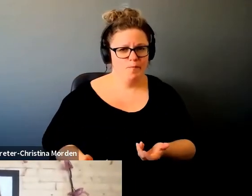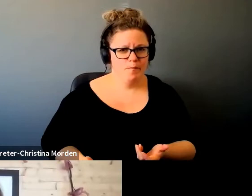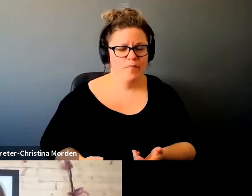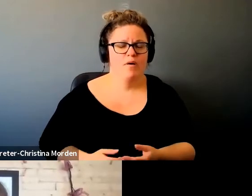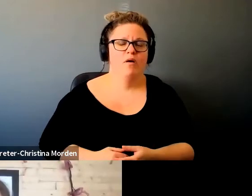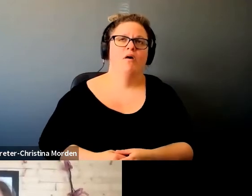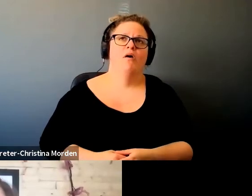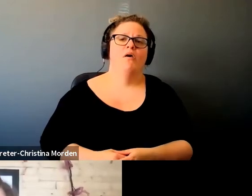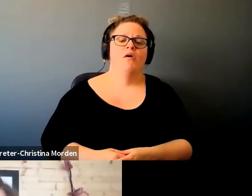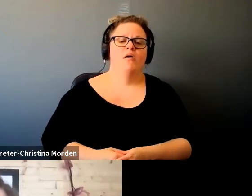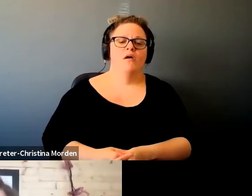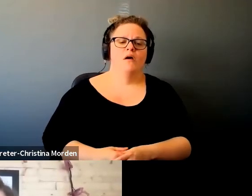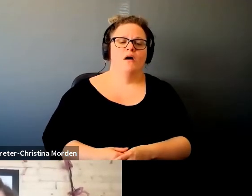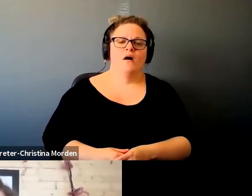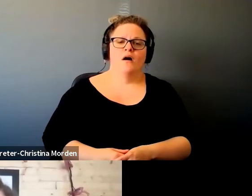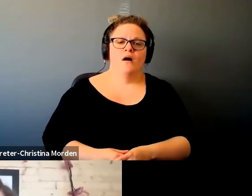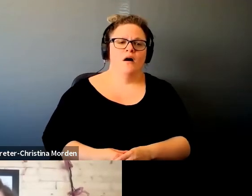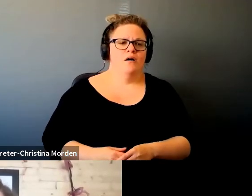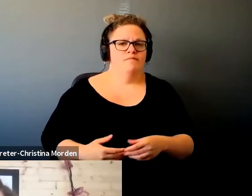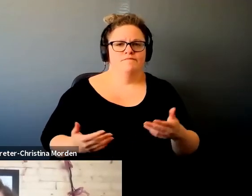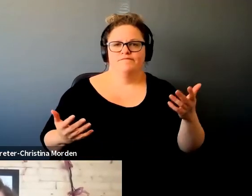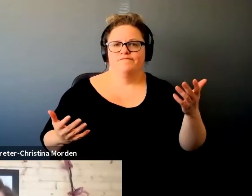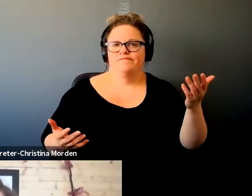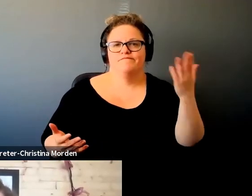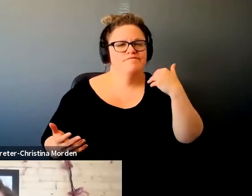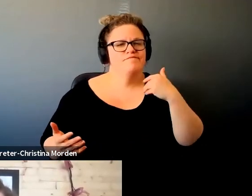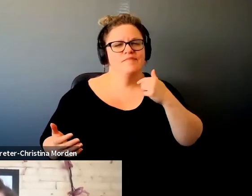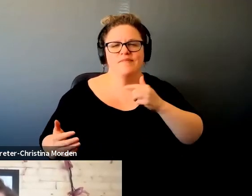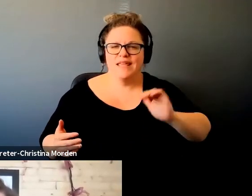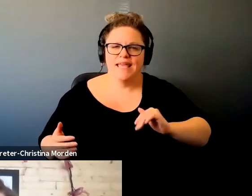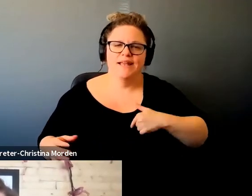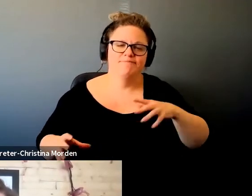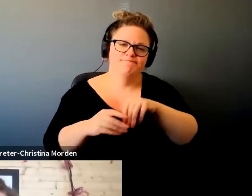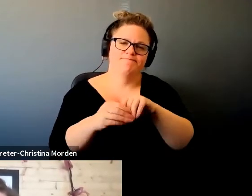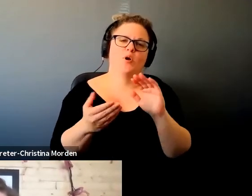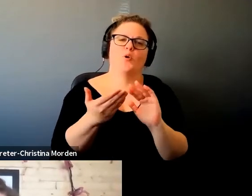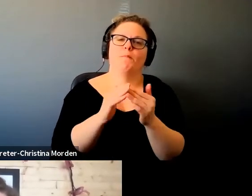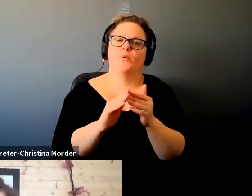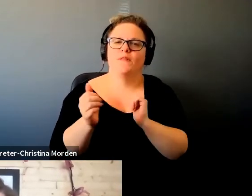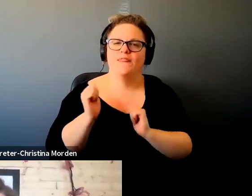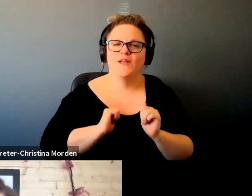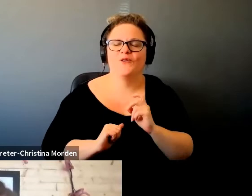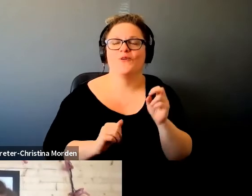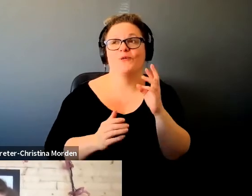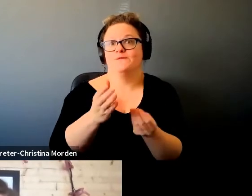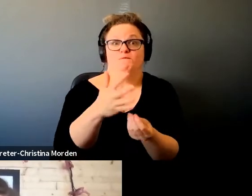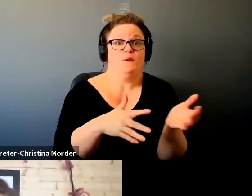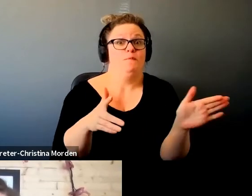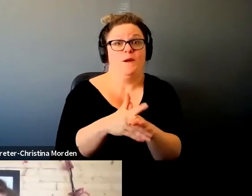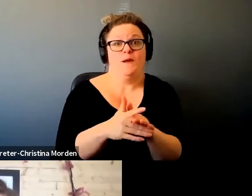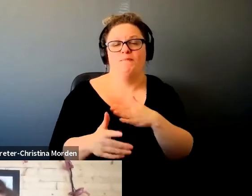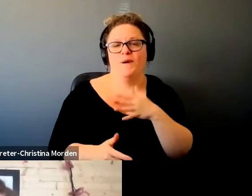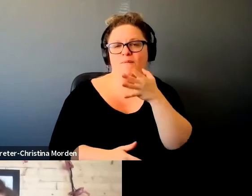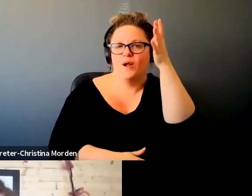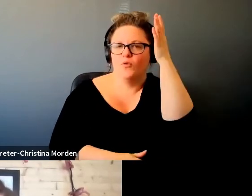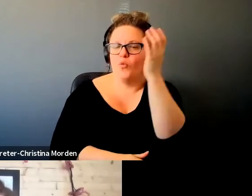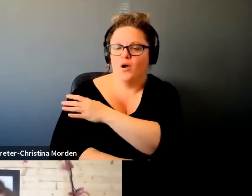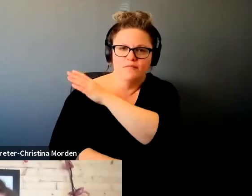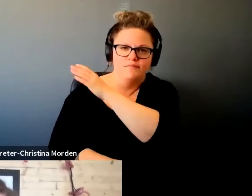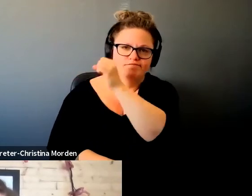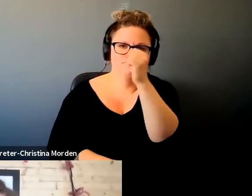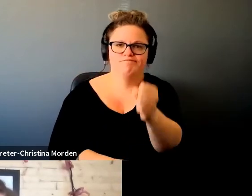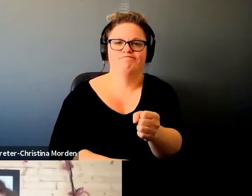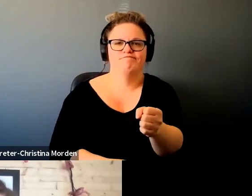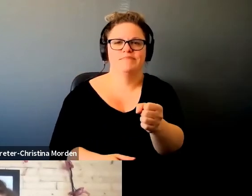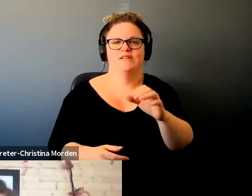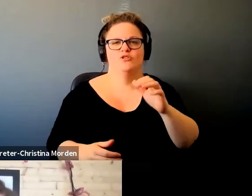was like the community theater kid, where like at spring break, my parents would put me in the city drama program, and